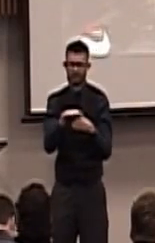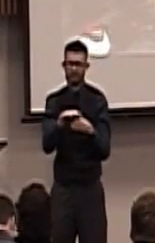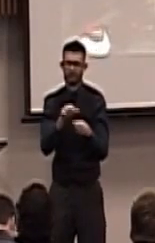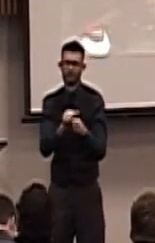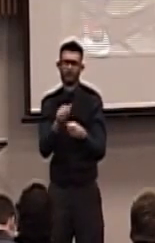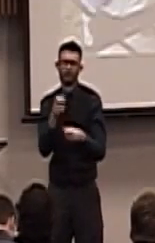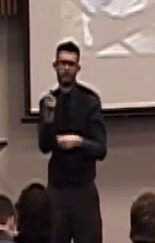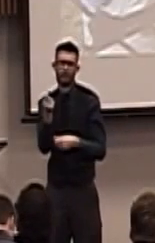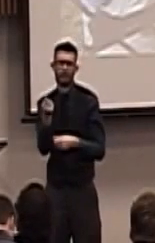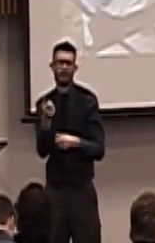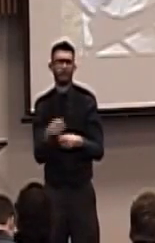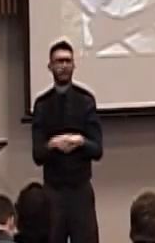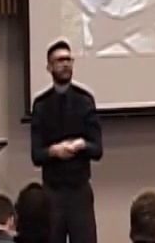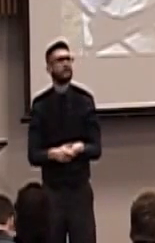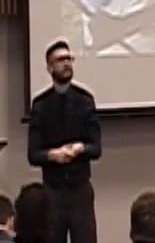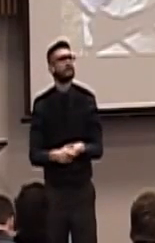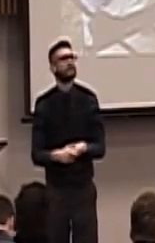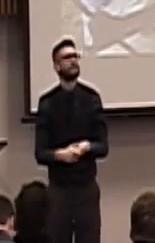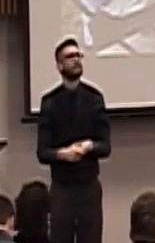And